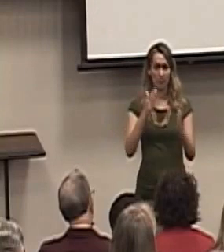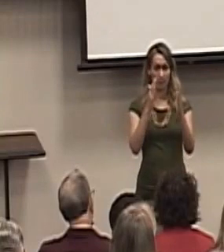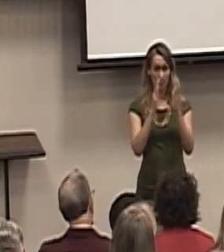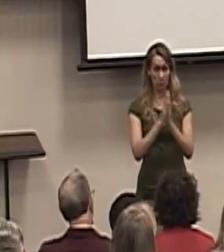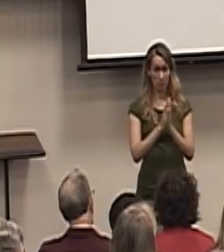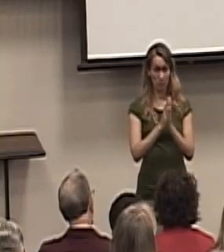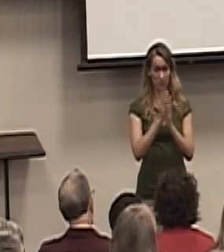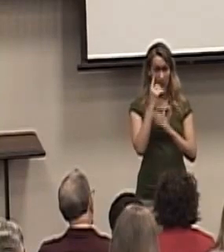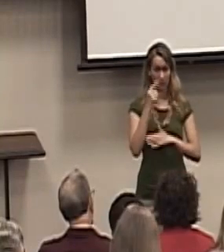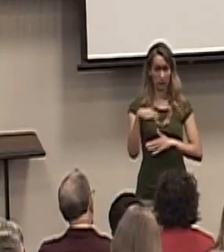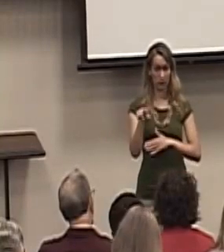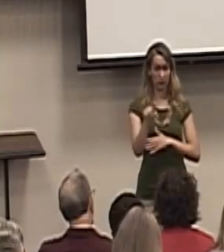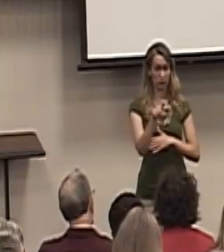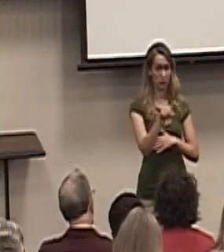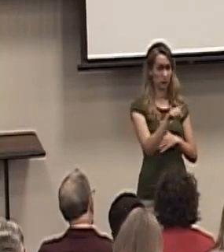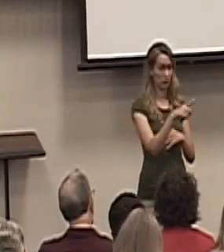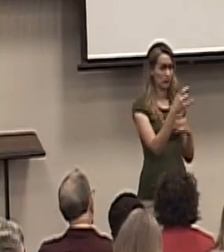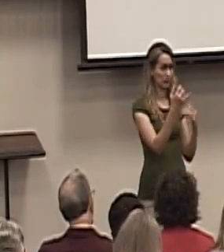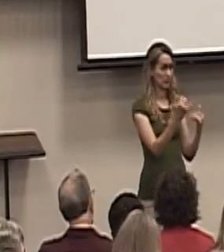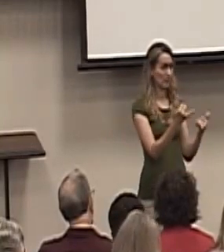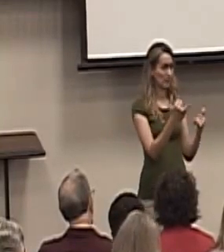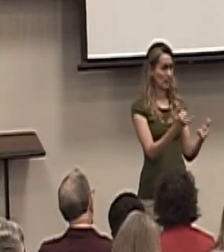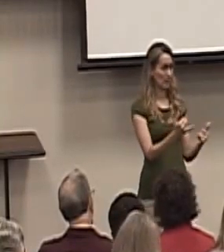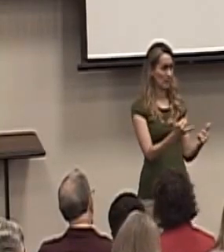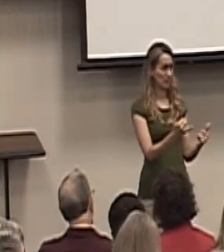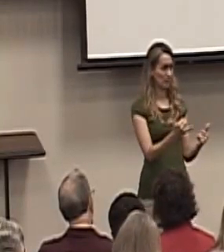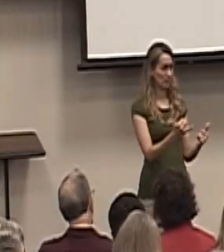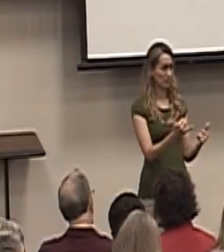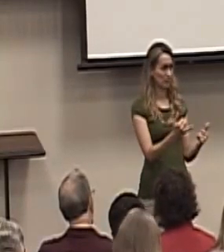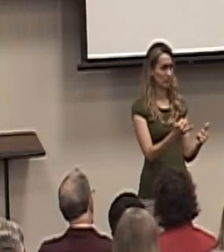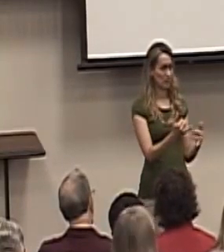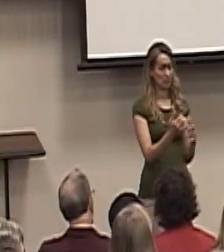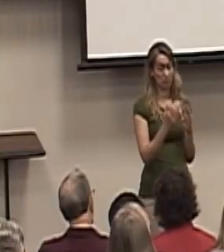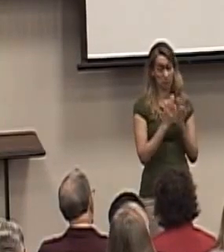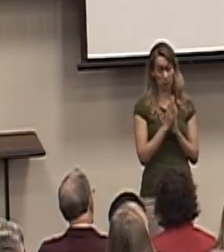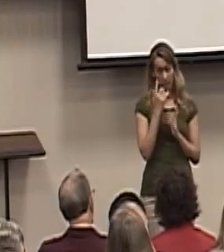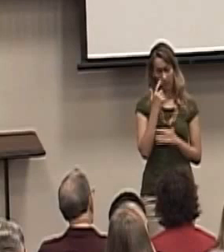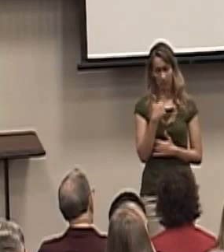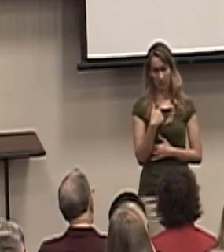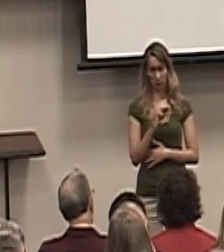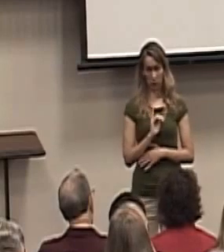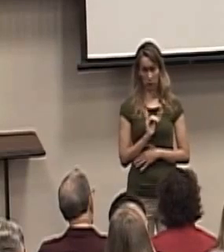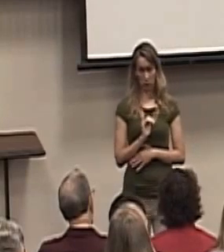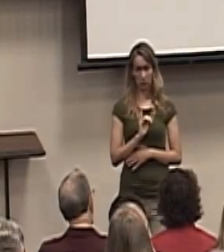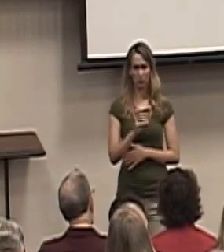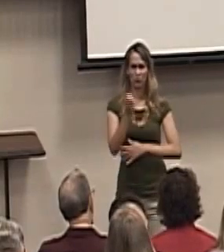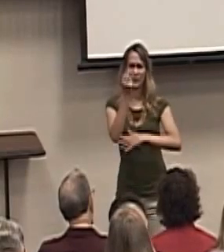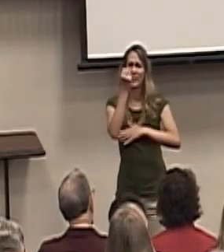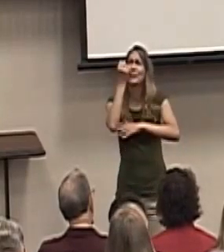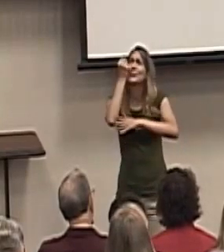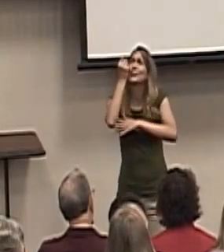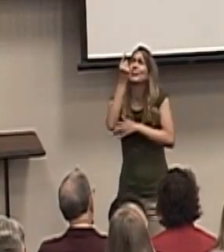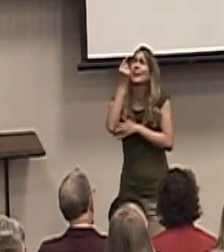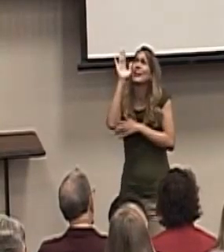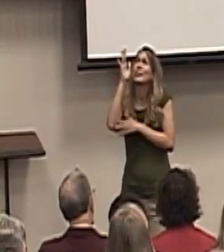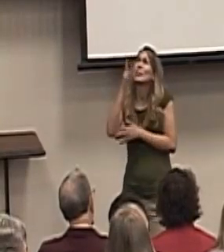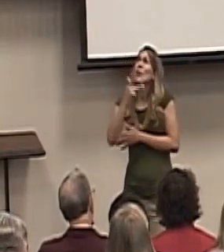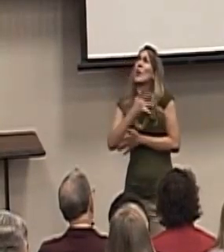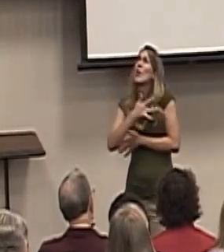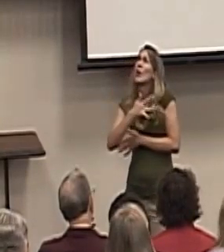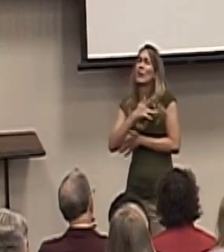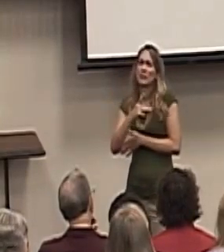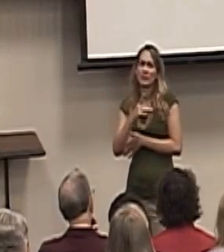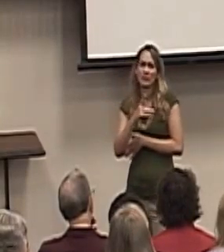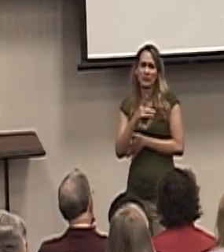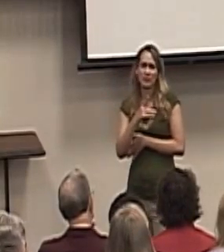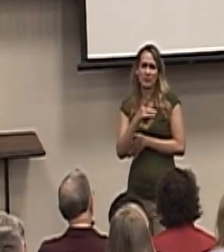today is for all of us, for me today, is to grasp that just a little bit more, to let that sink